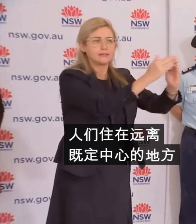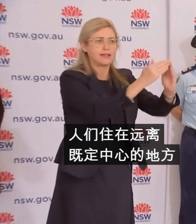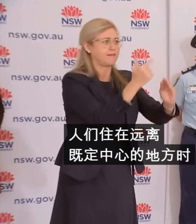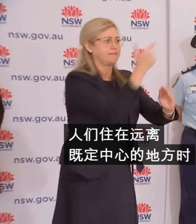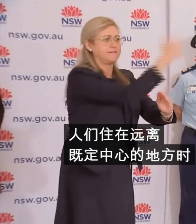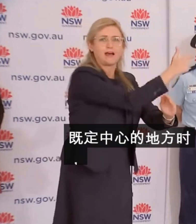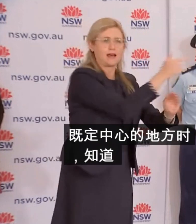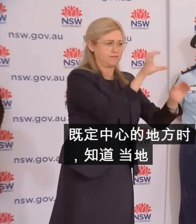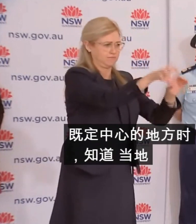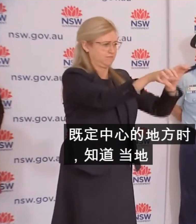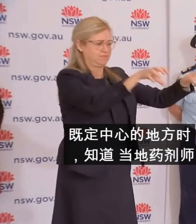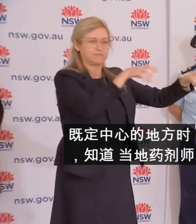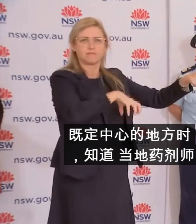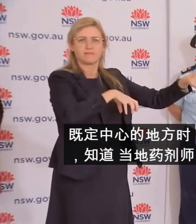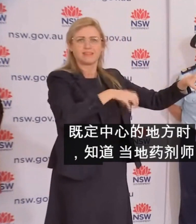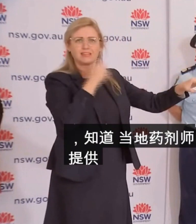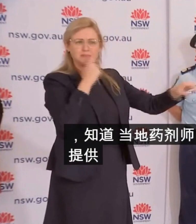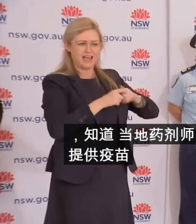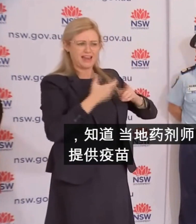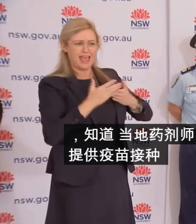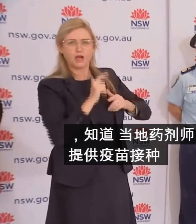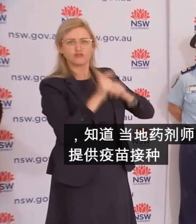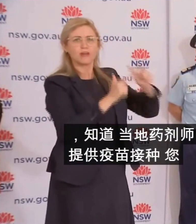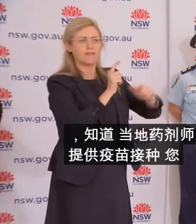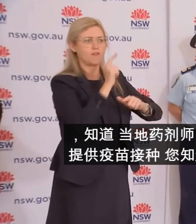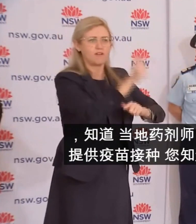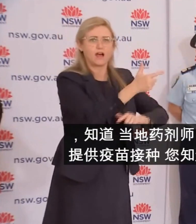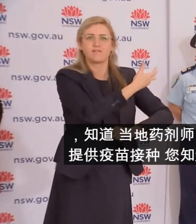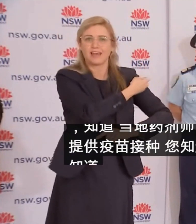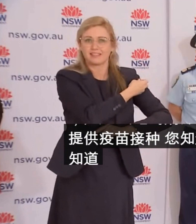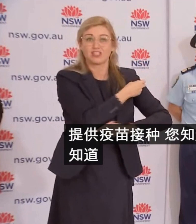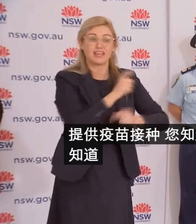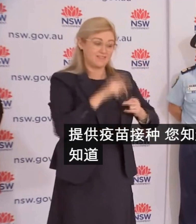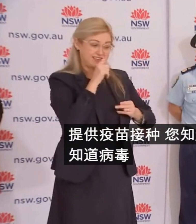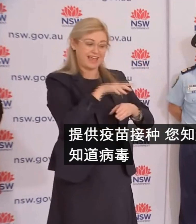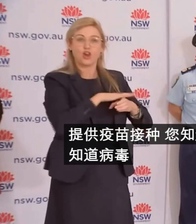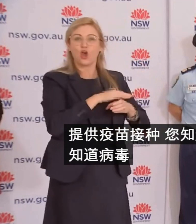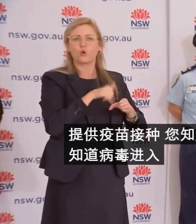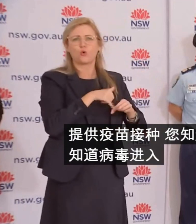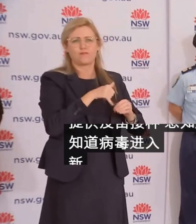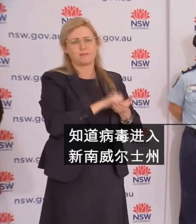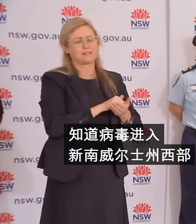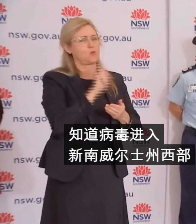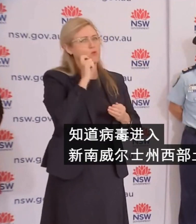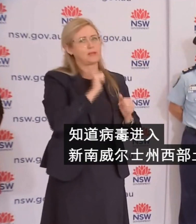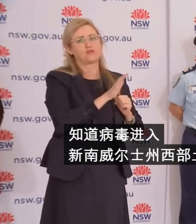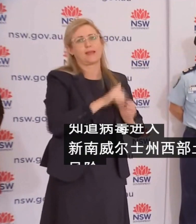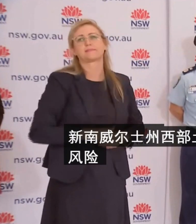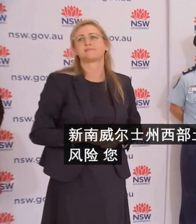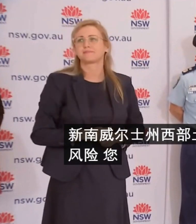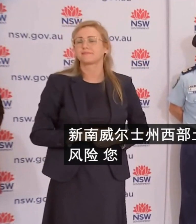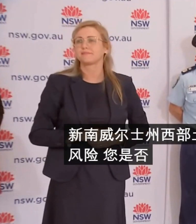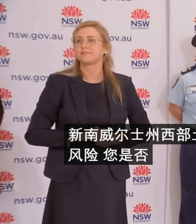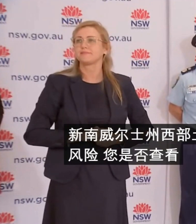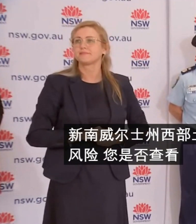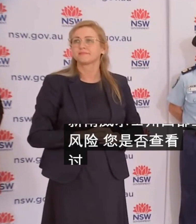a positive relief to know that a local pharmacist might be providing that vaccination. Given now the risk of the virus getting into Indigenous communities in Western New South